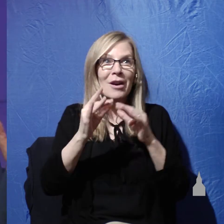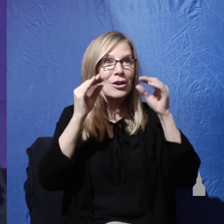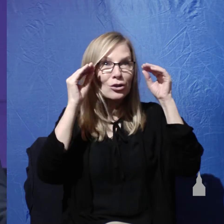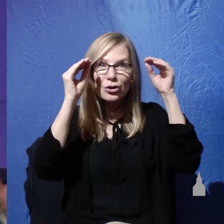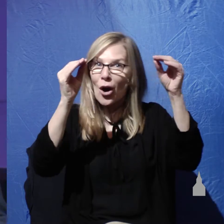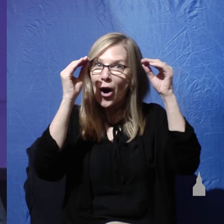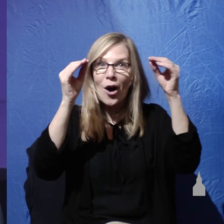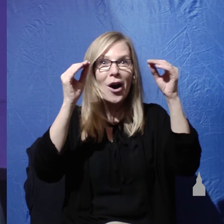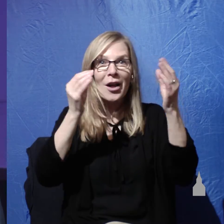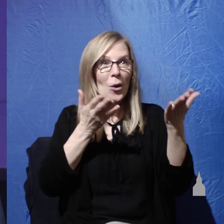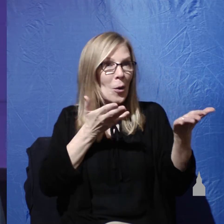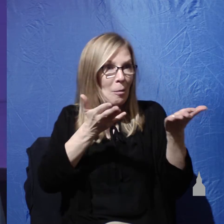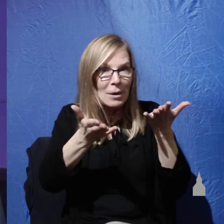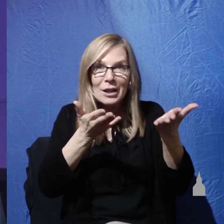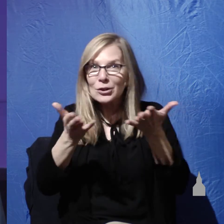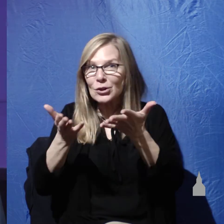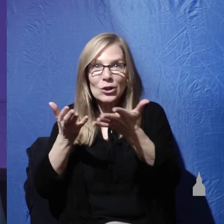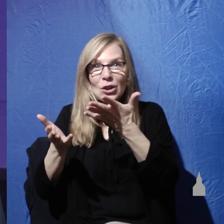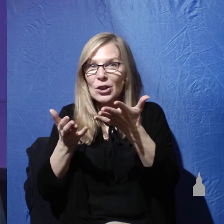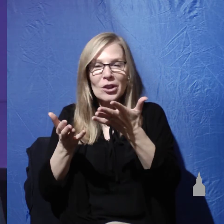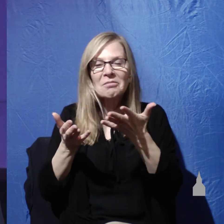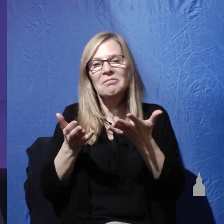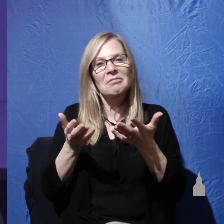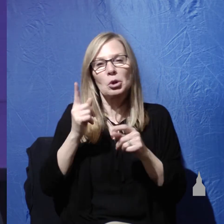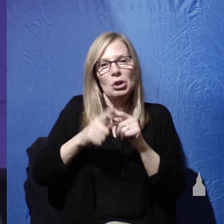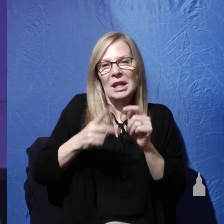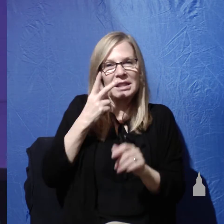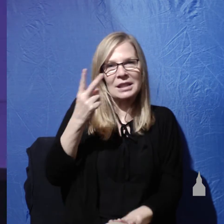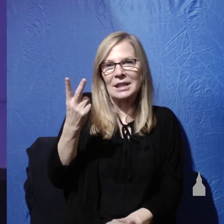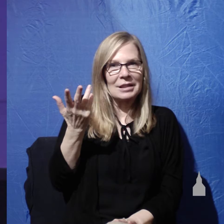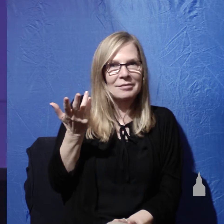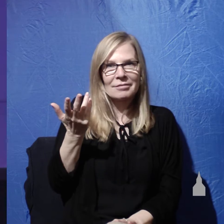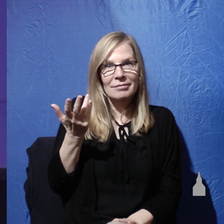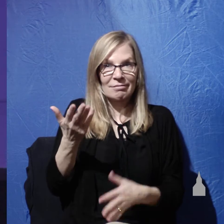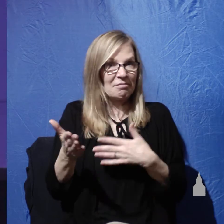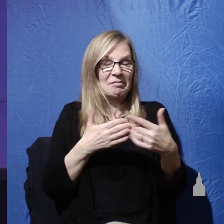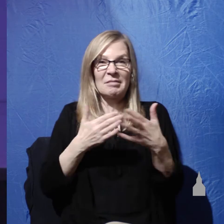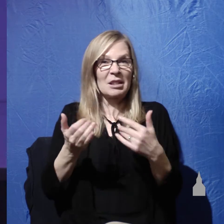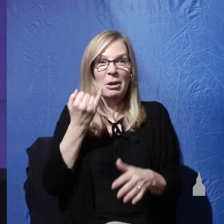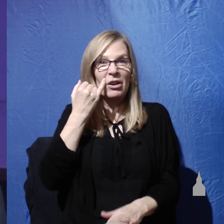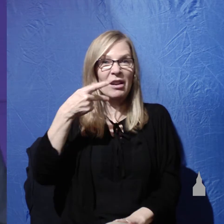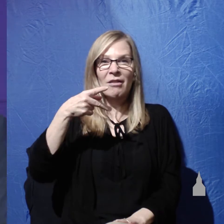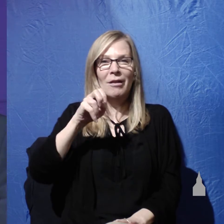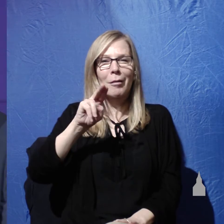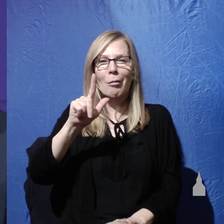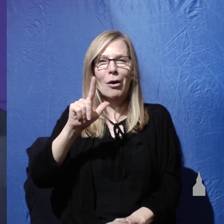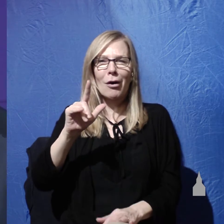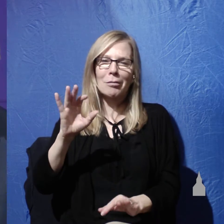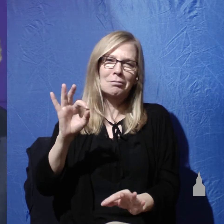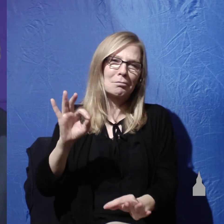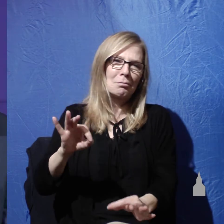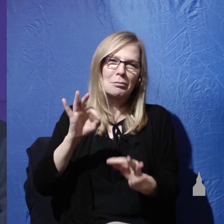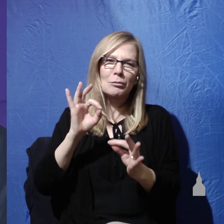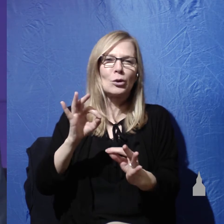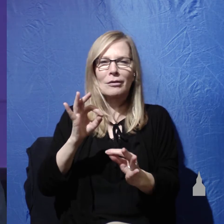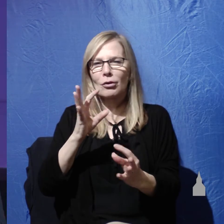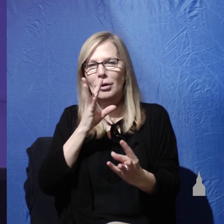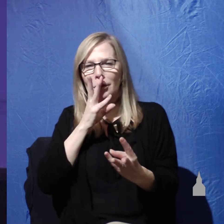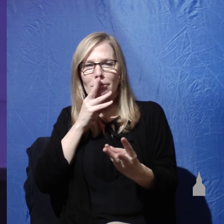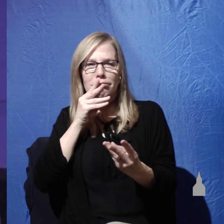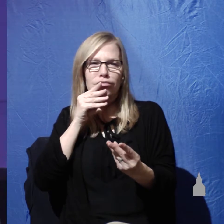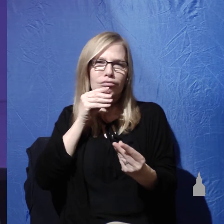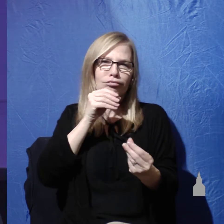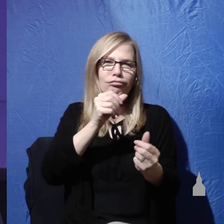in their very presence. Therefore, no matter how capable Paul was in presenting his arguments